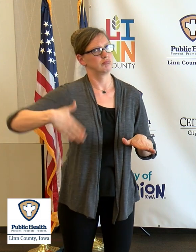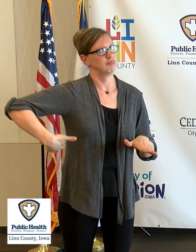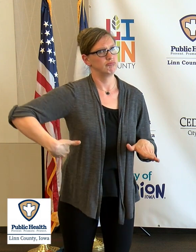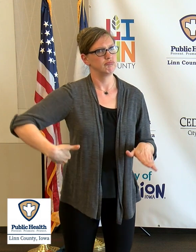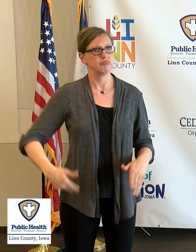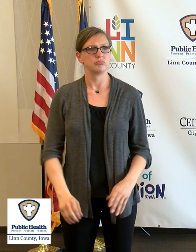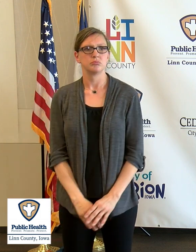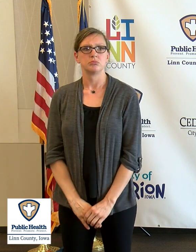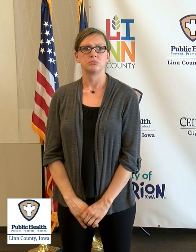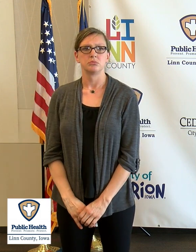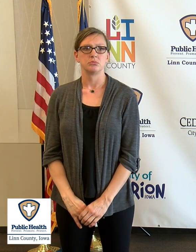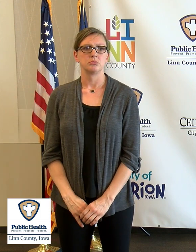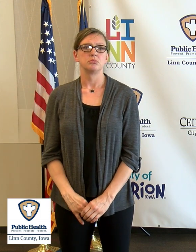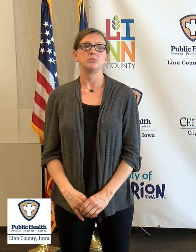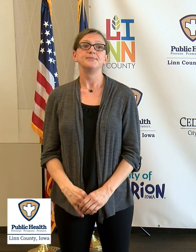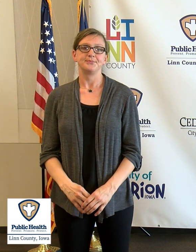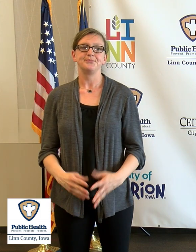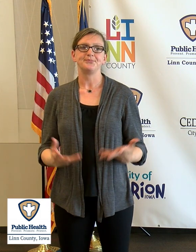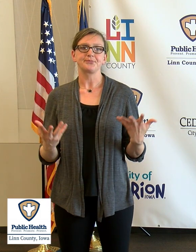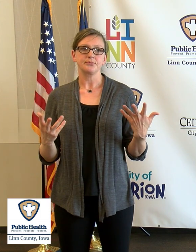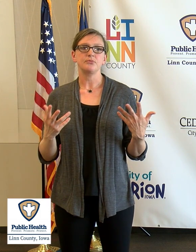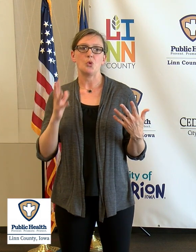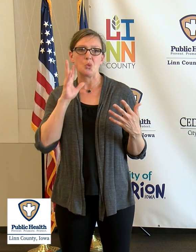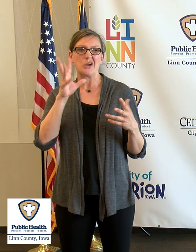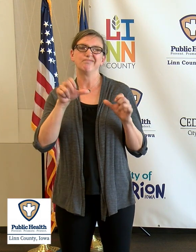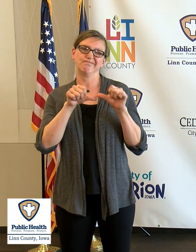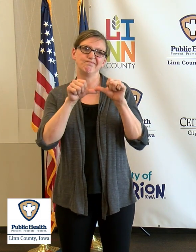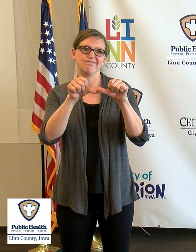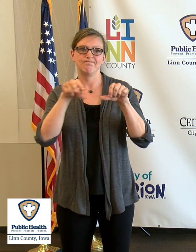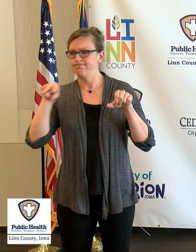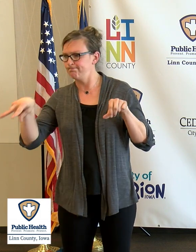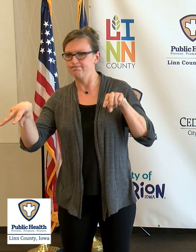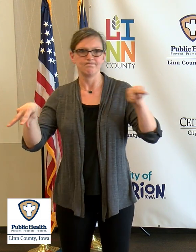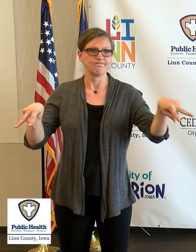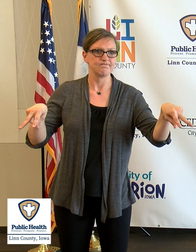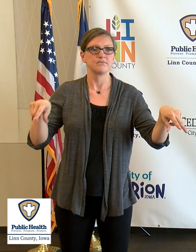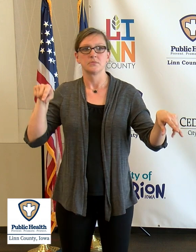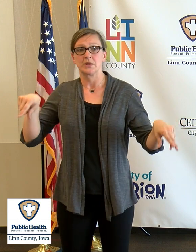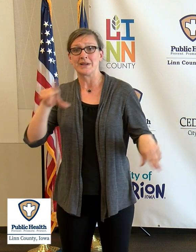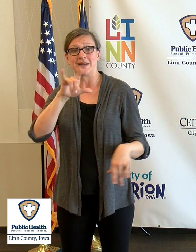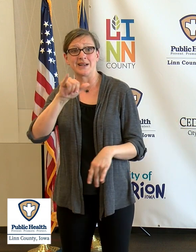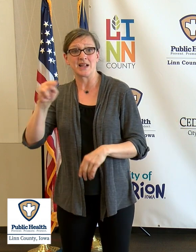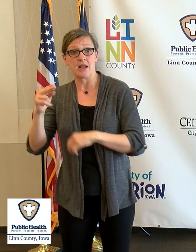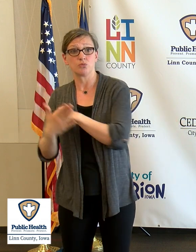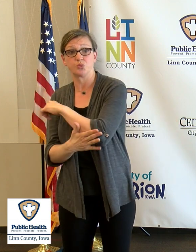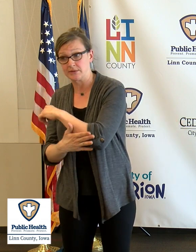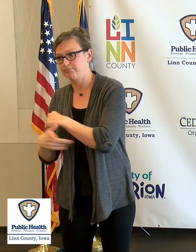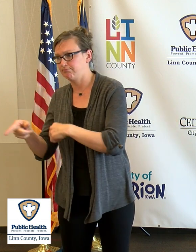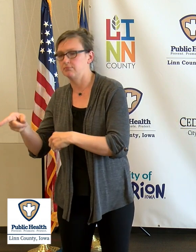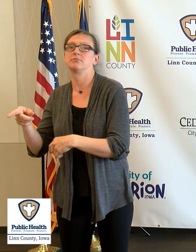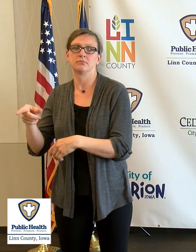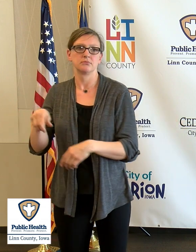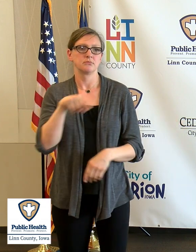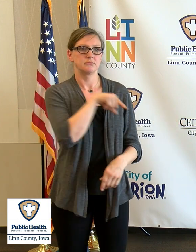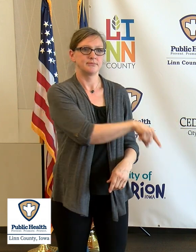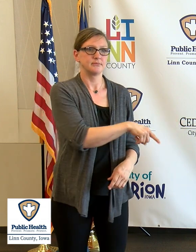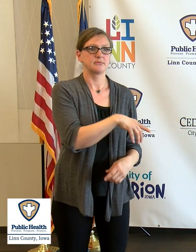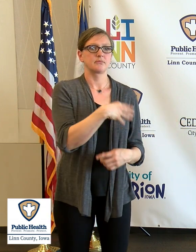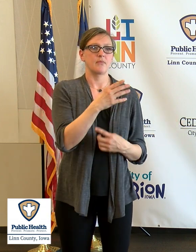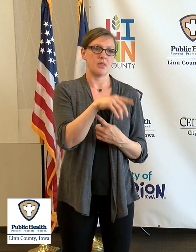continue to follow up with 2 other outbreaks at Linn County long-term care facilities. At Heritage Specialty